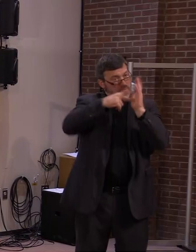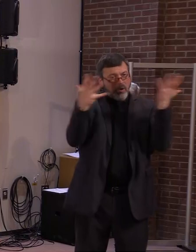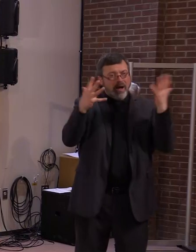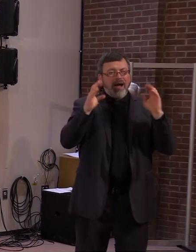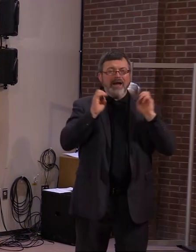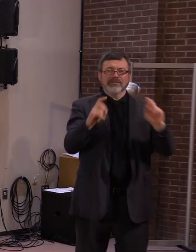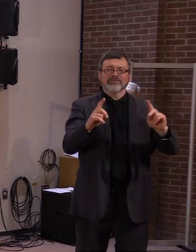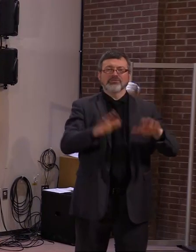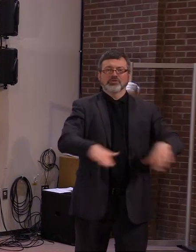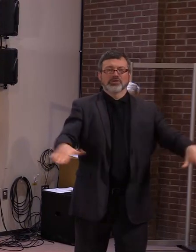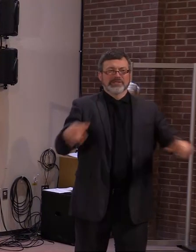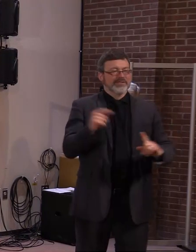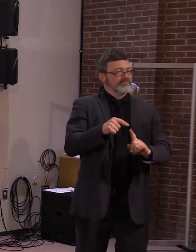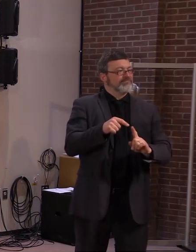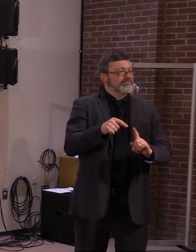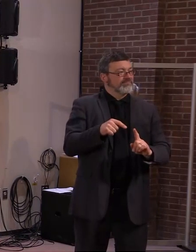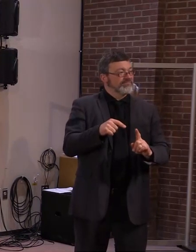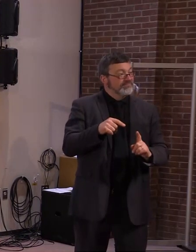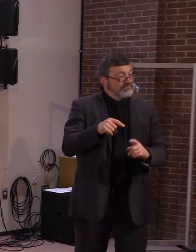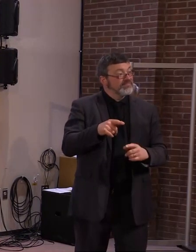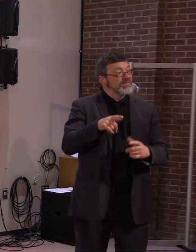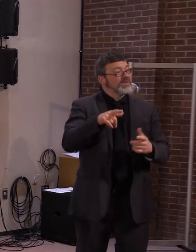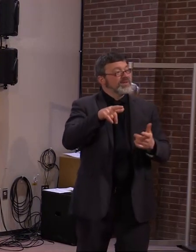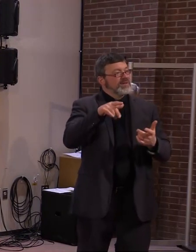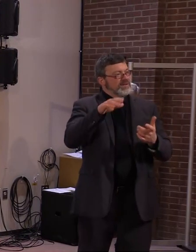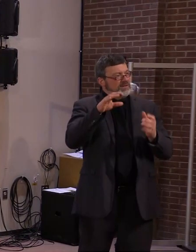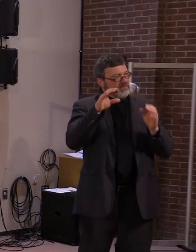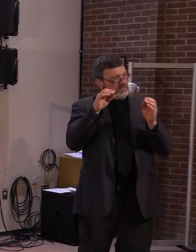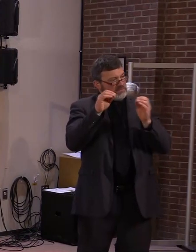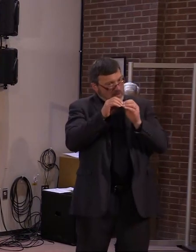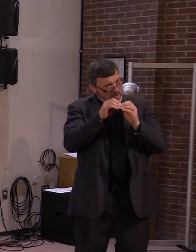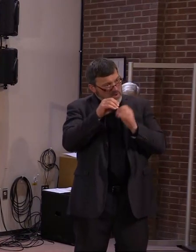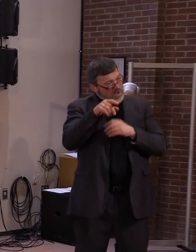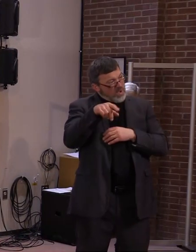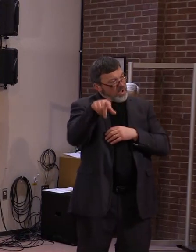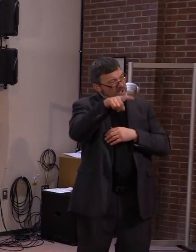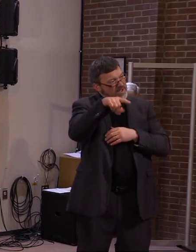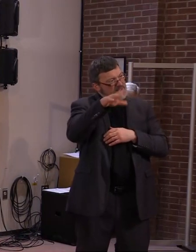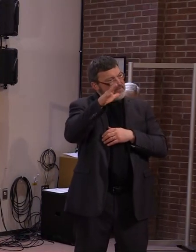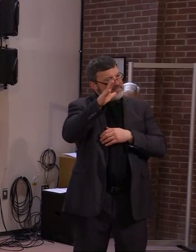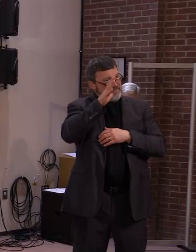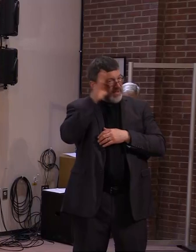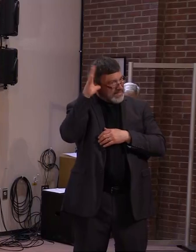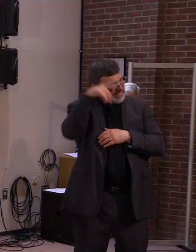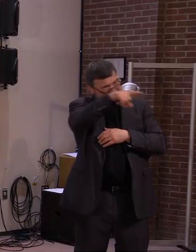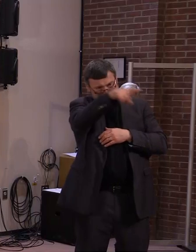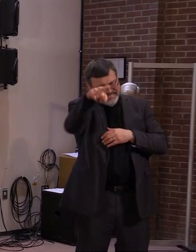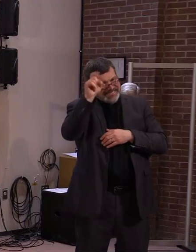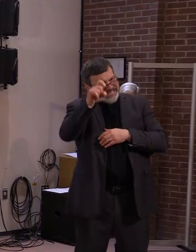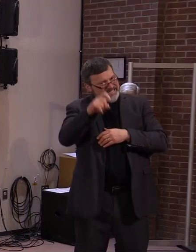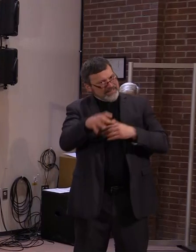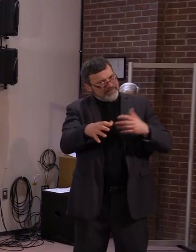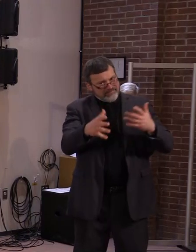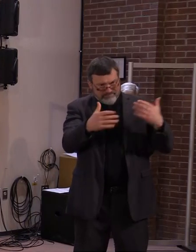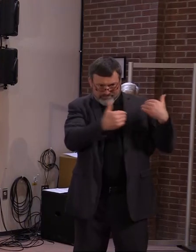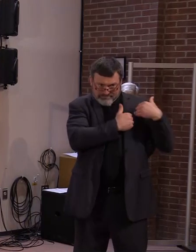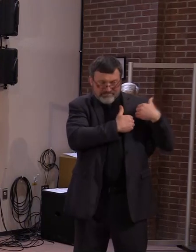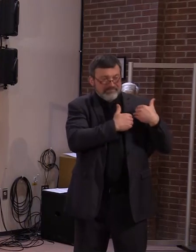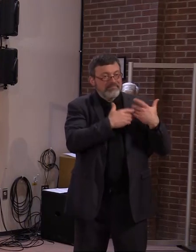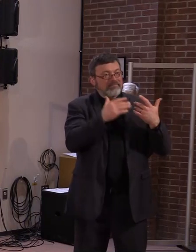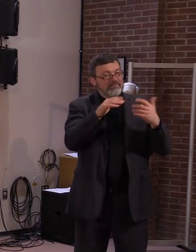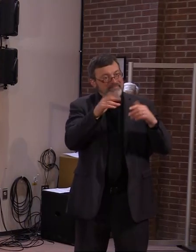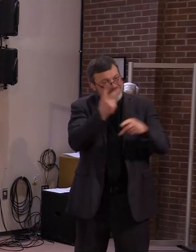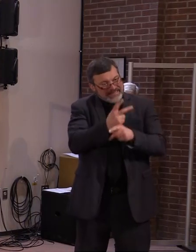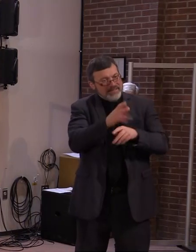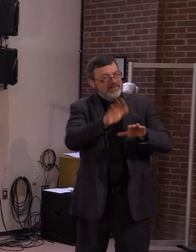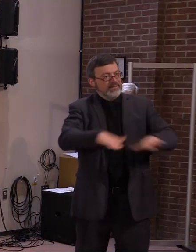taken on new responsibilities to ensure the health and safety during the pandemic, and those responsibilities are unlikely to change for the